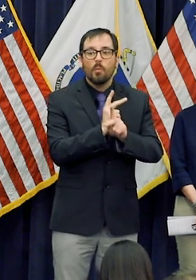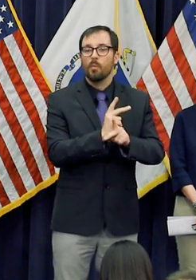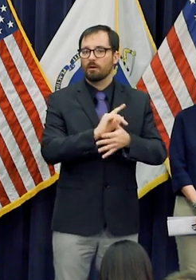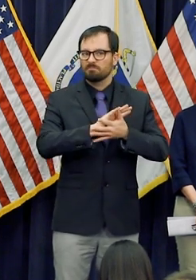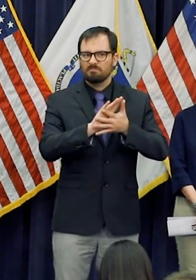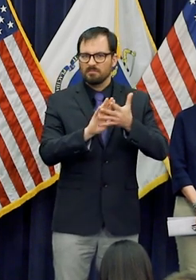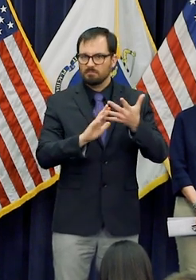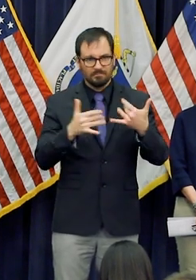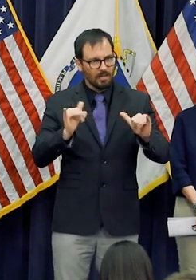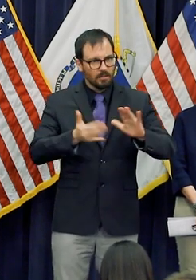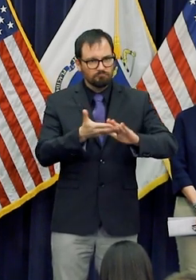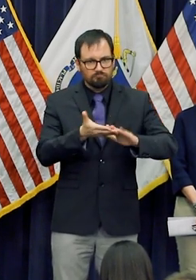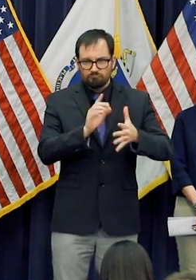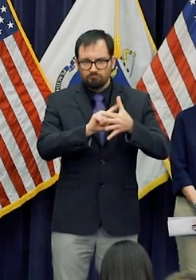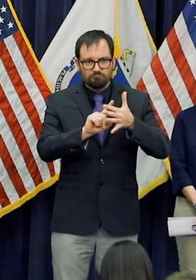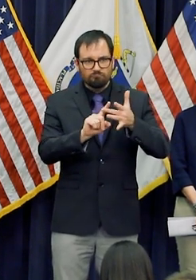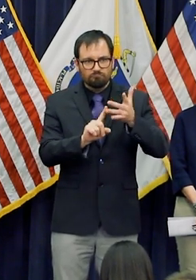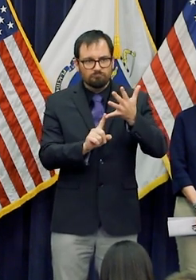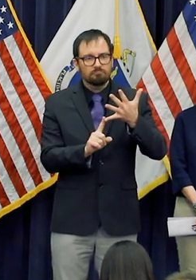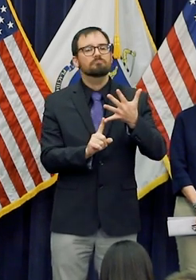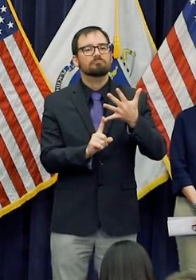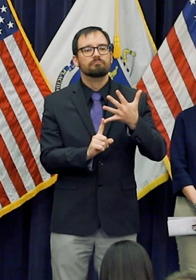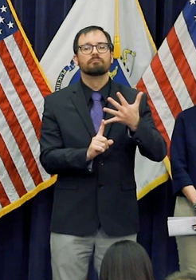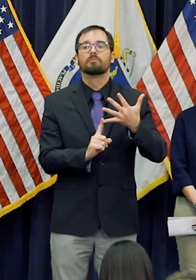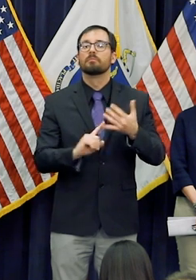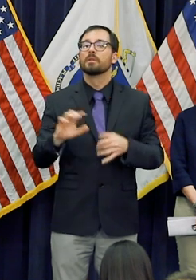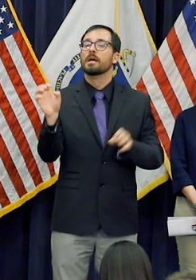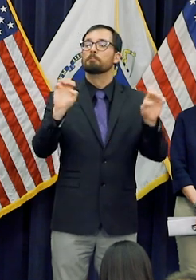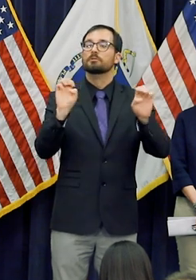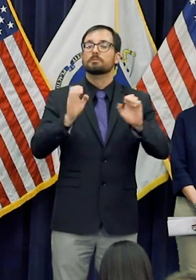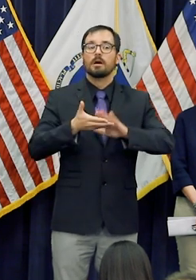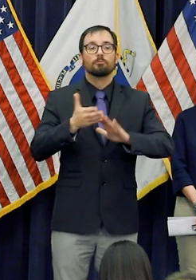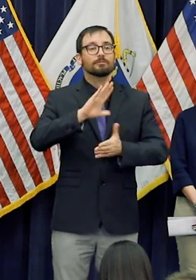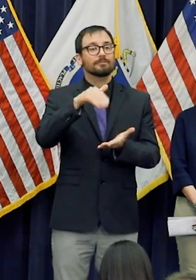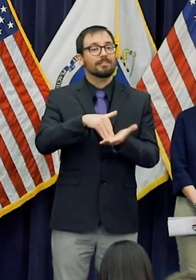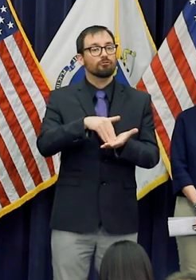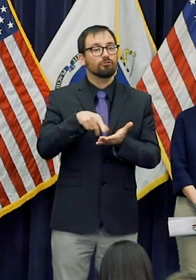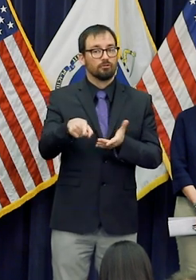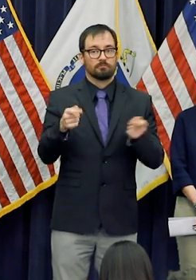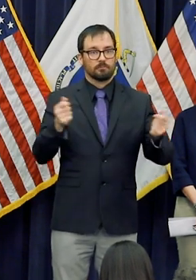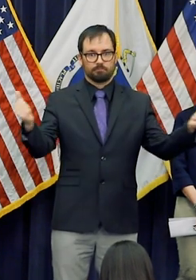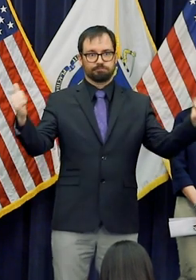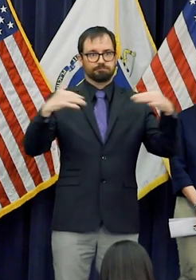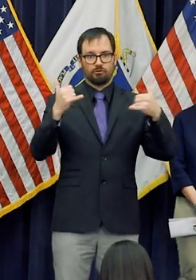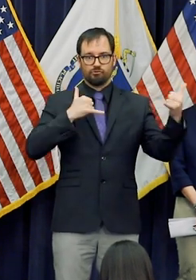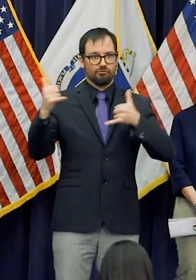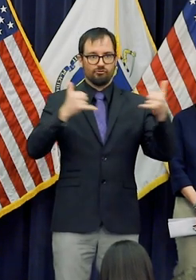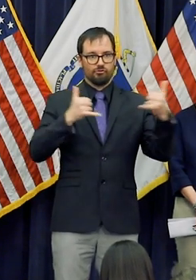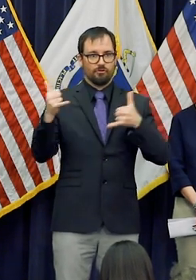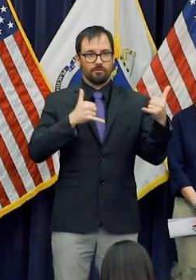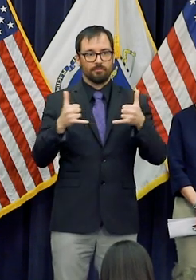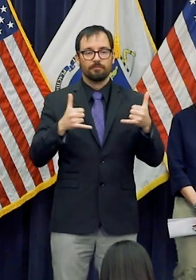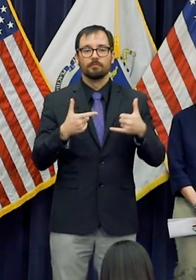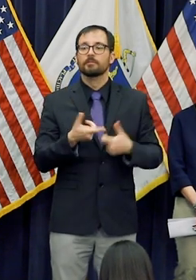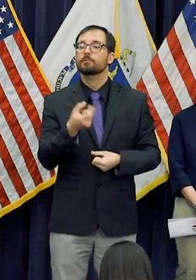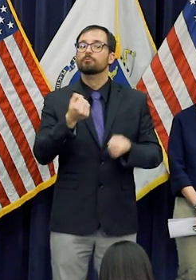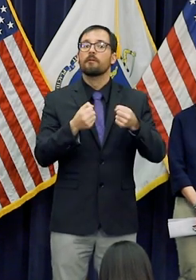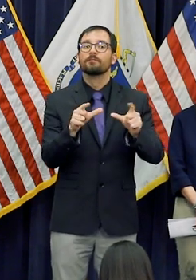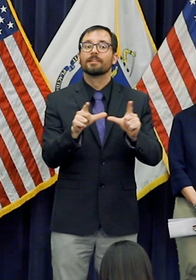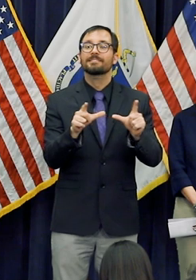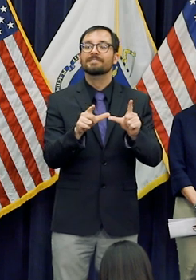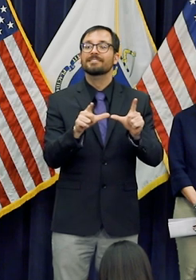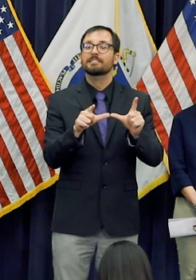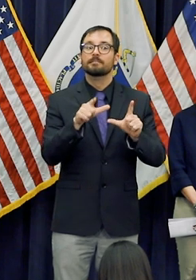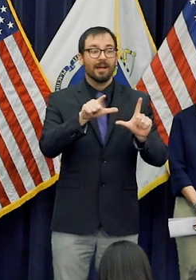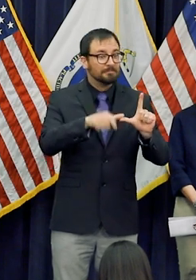running. Phones are being answered. Driver's licenses are being issued and renewed. Public safety officials are on the job, on